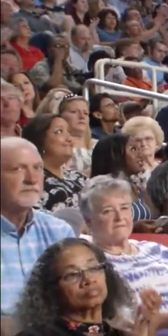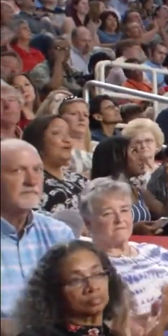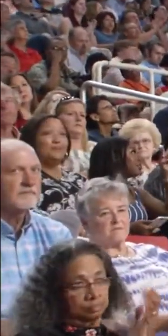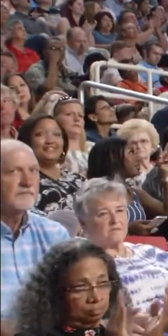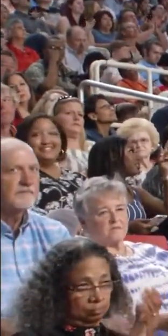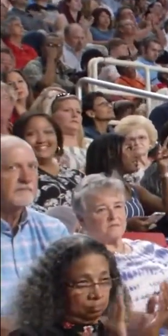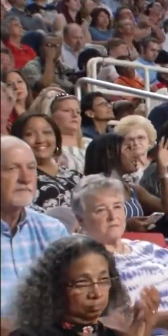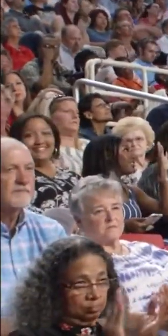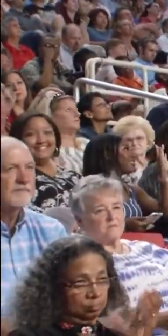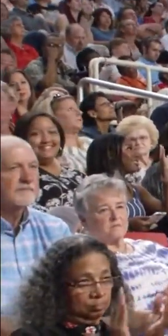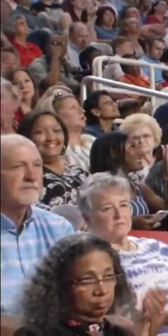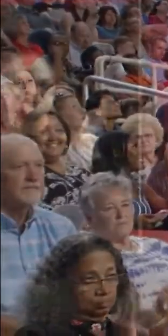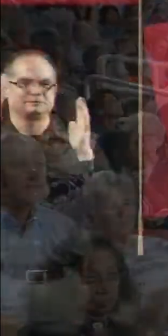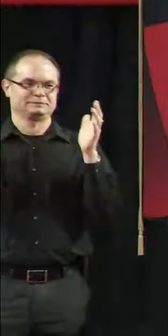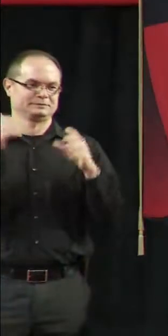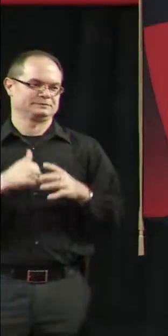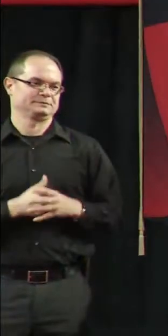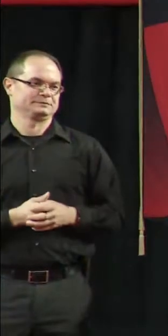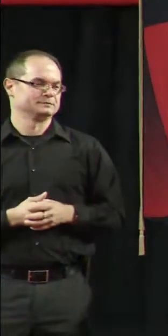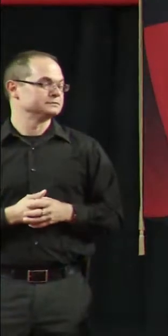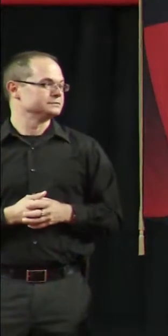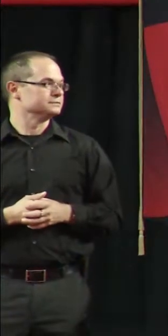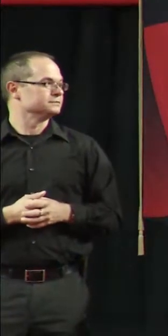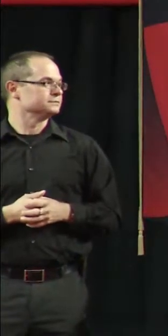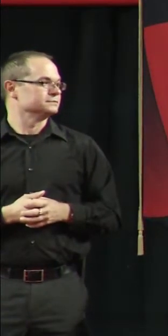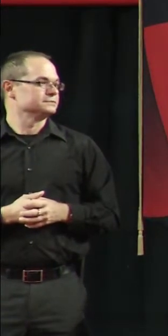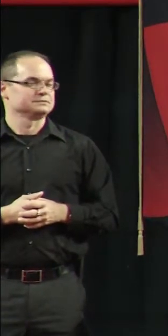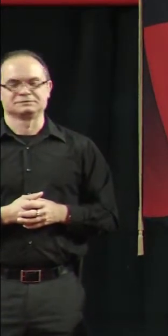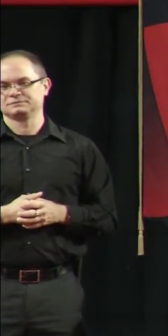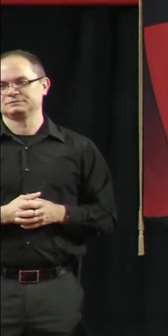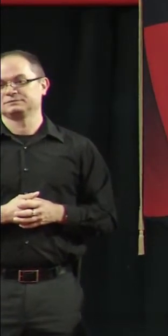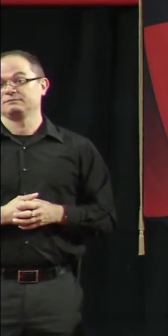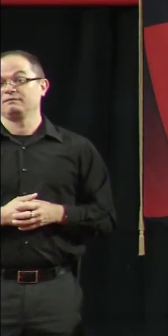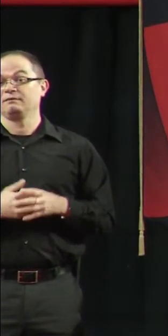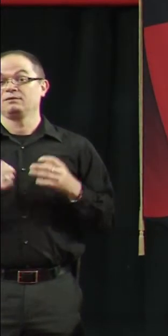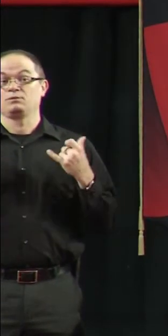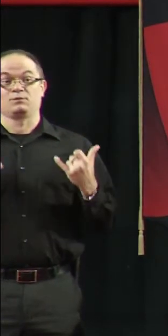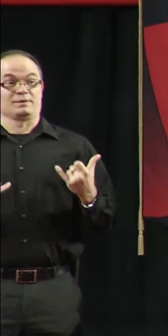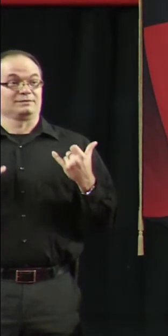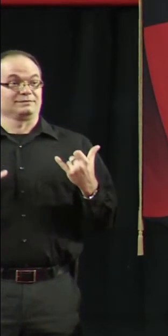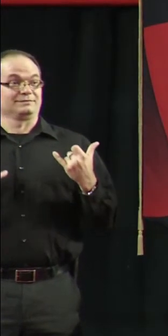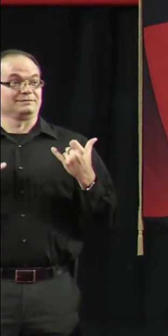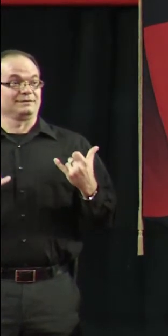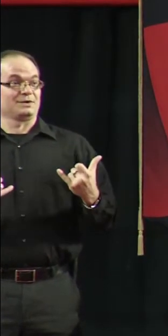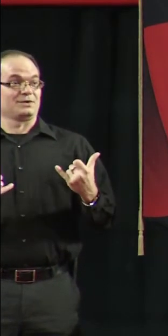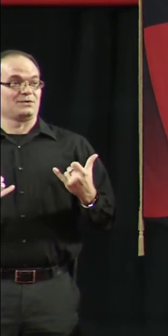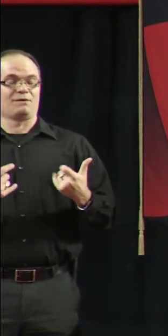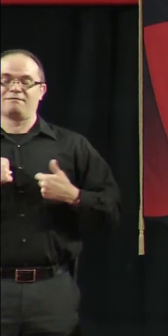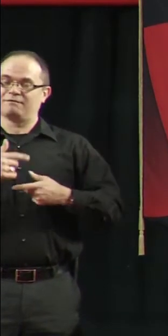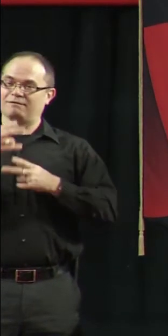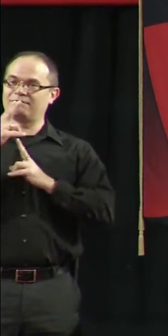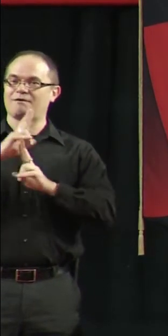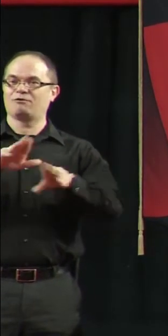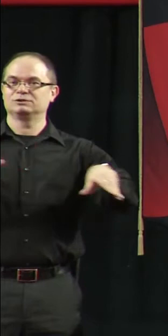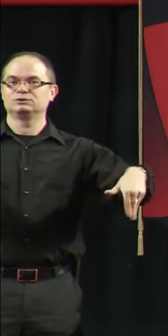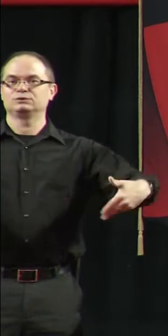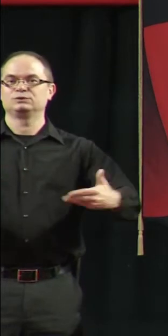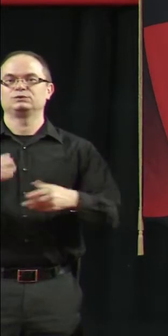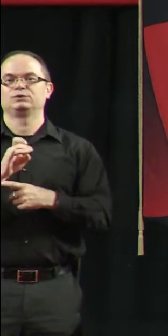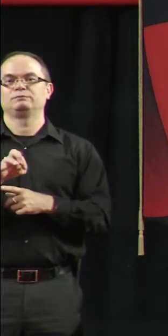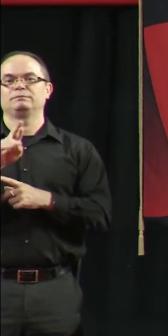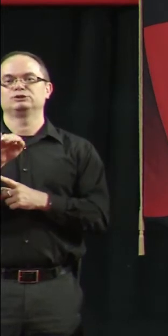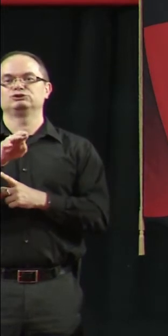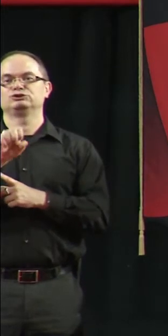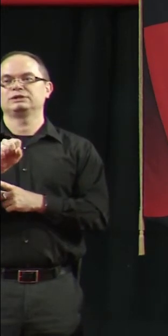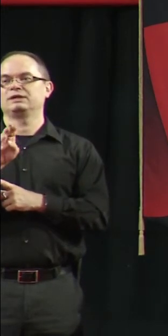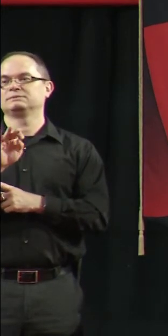At this time, I have the great honor to introduce Mr.